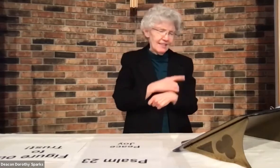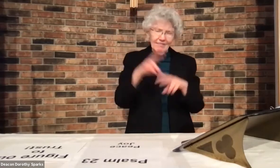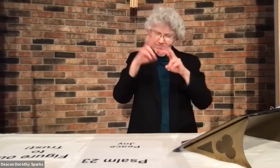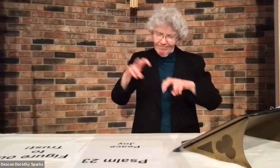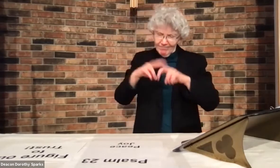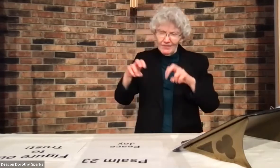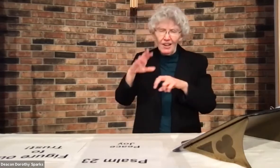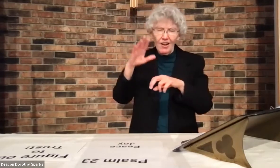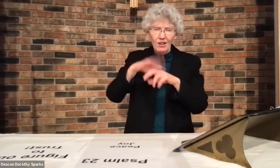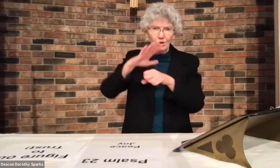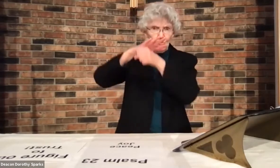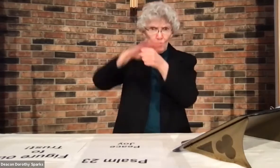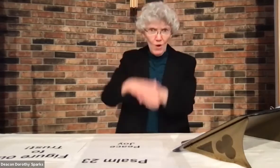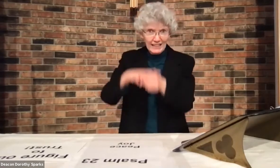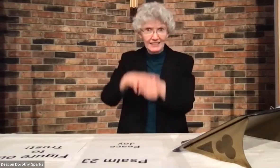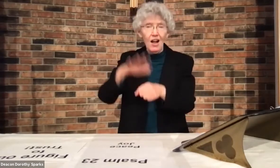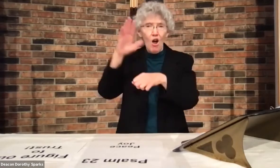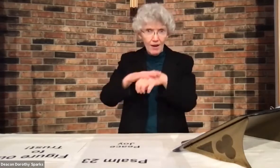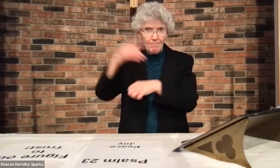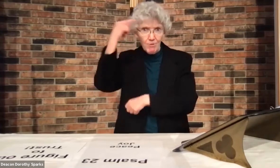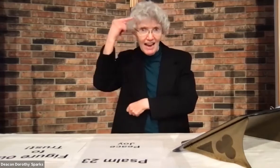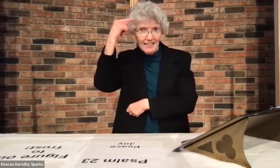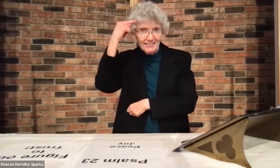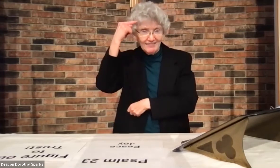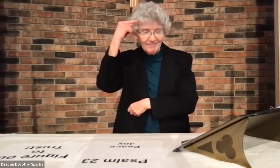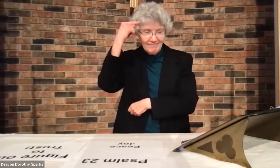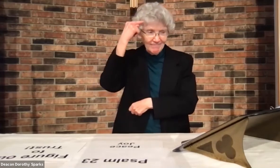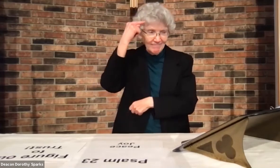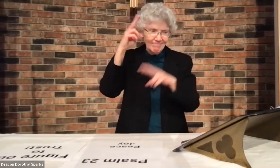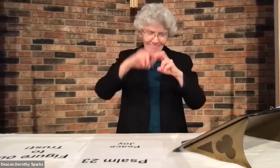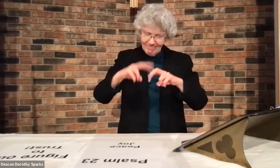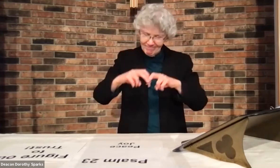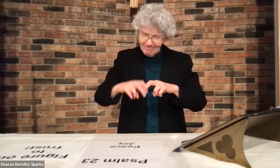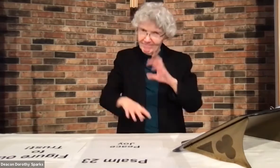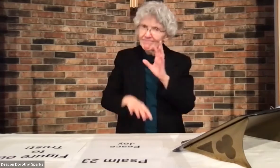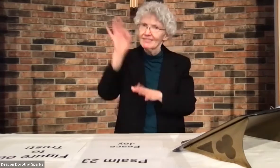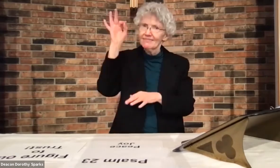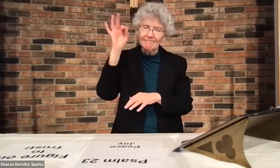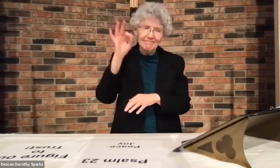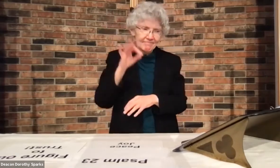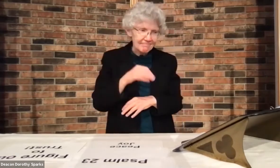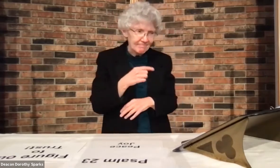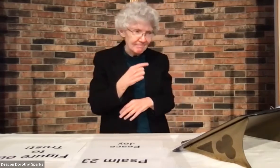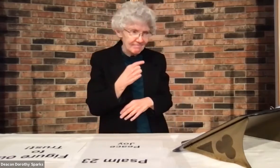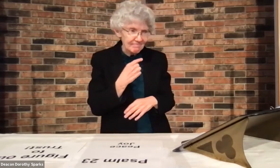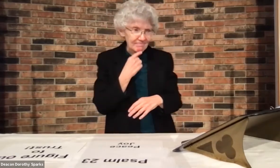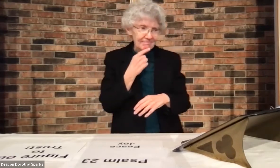There was a psychologist from Florida who was doing research on how stress affects the